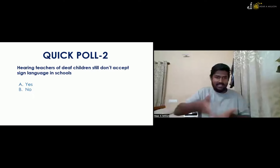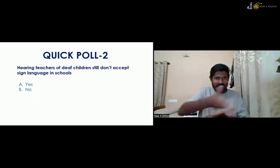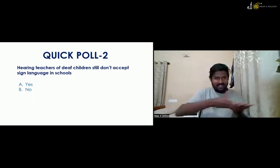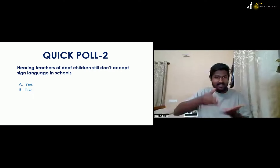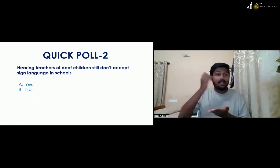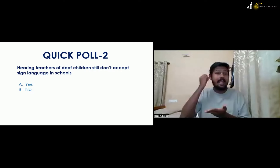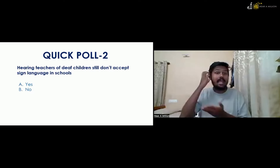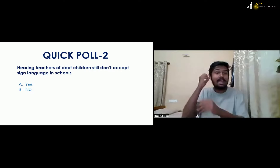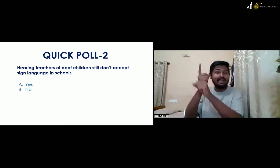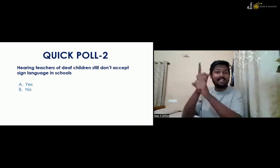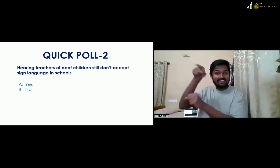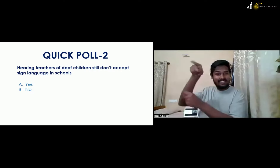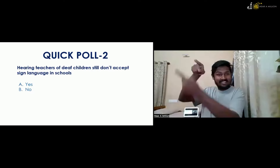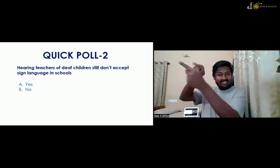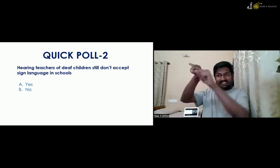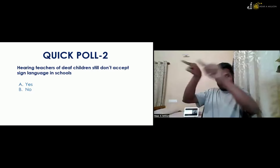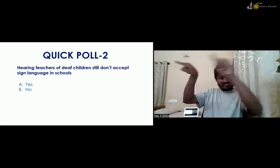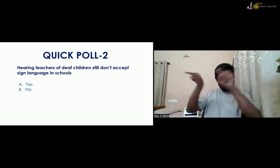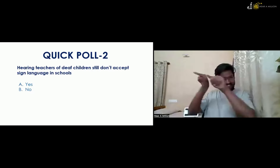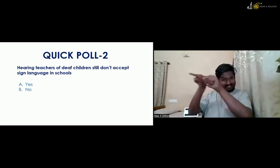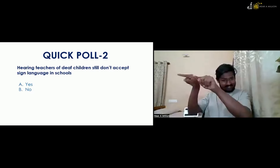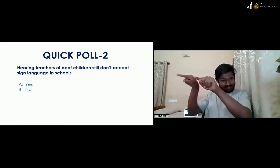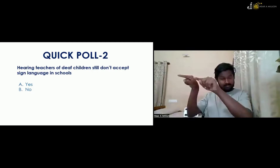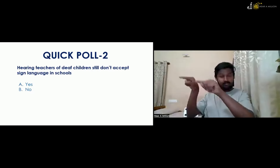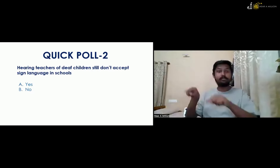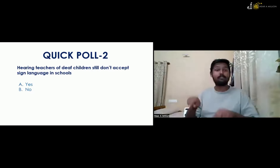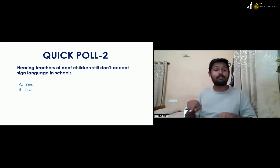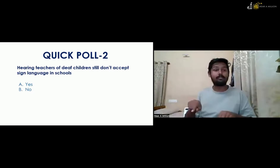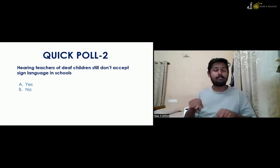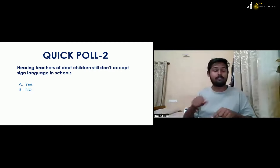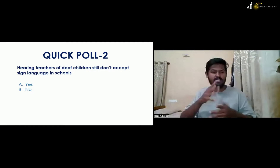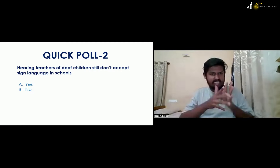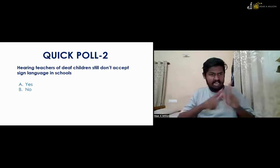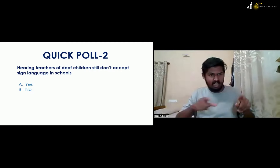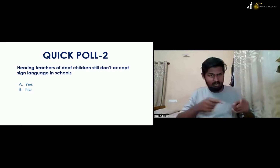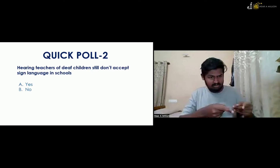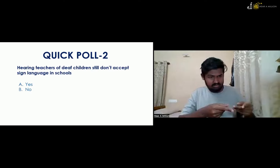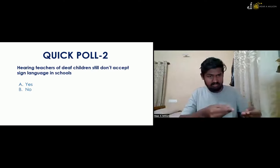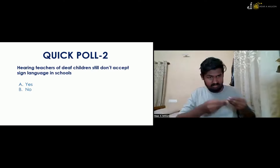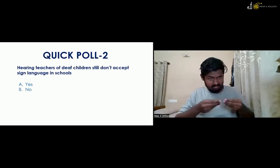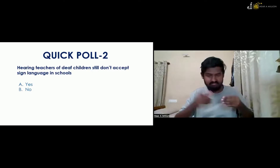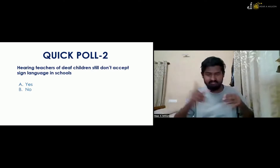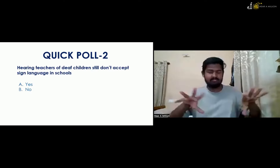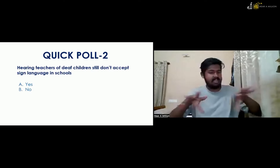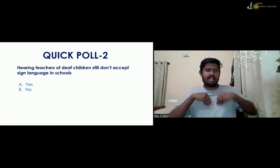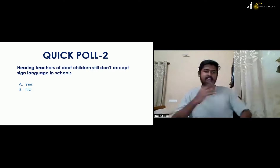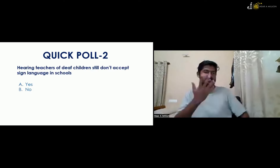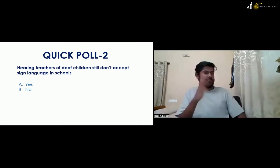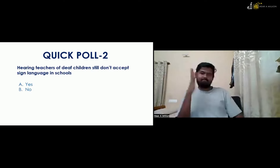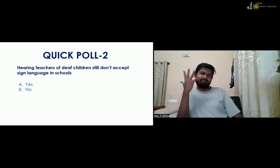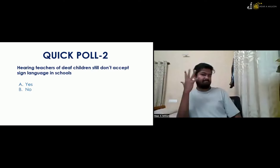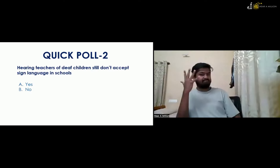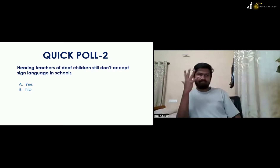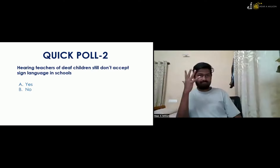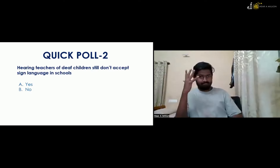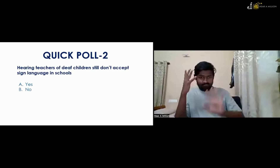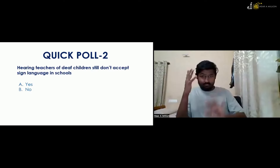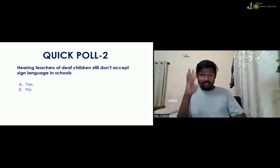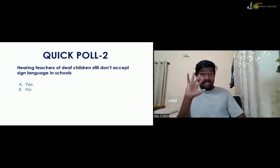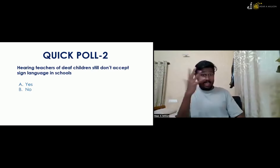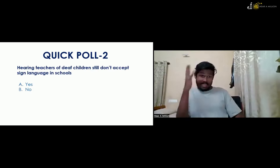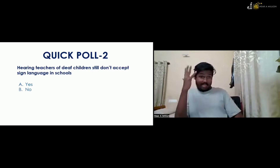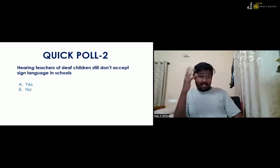hearing teachers, as you can see that we have hearing teachers in the school of deaf children, they still